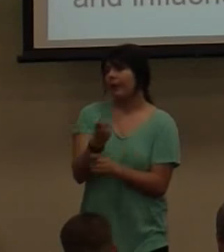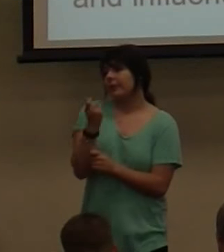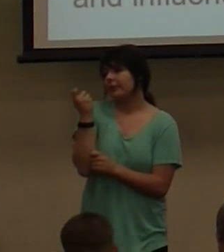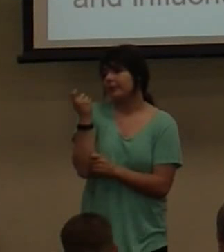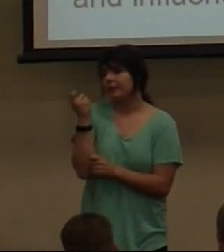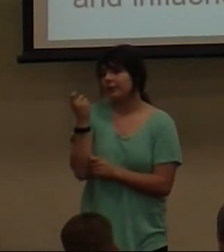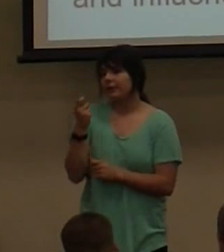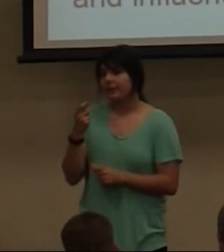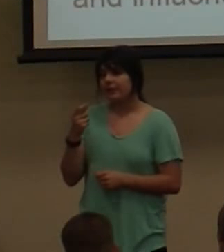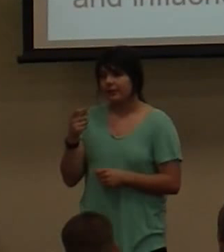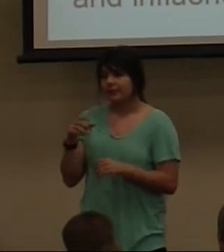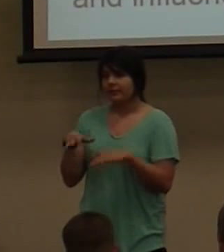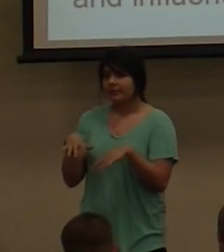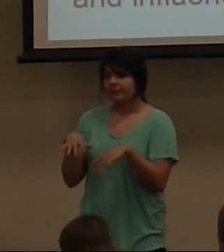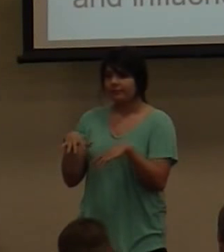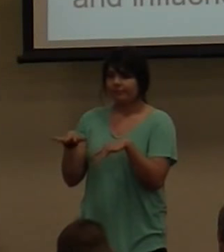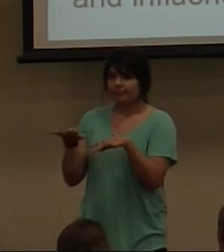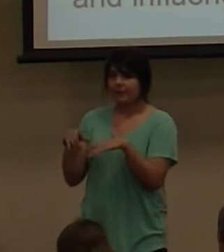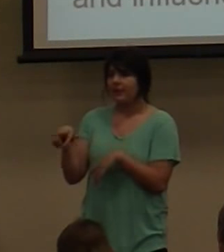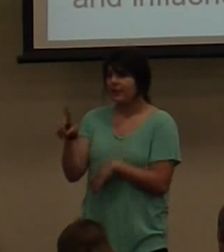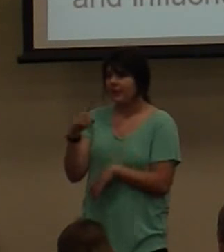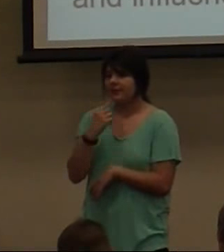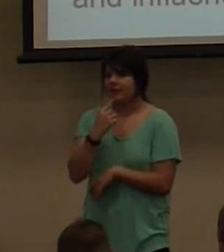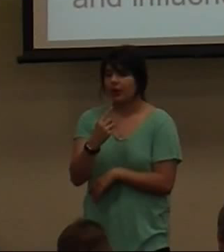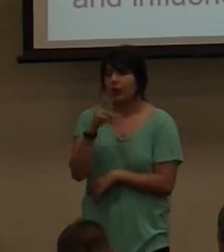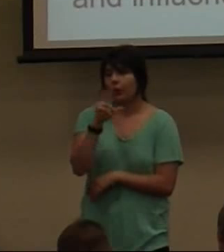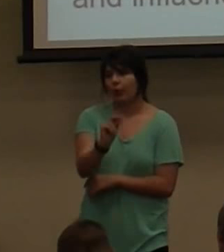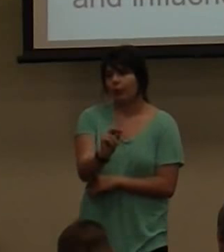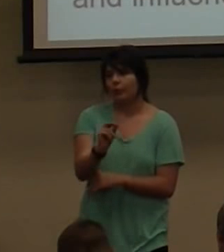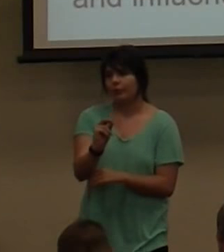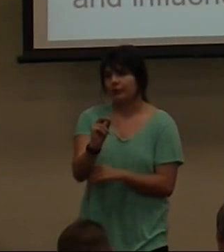They said no to legalized brothels.